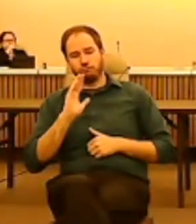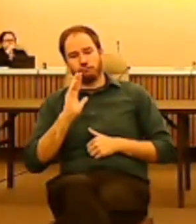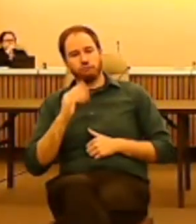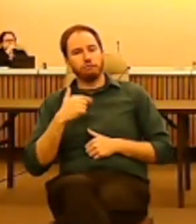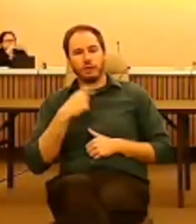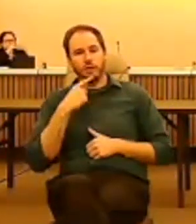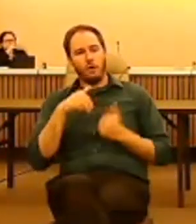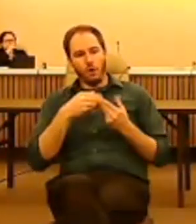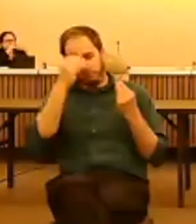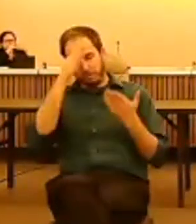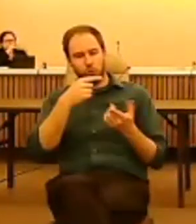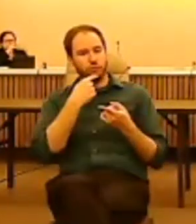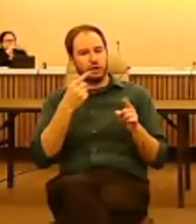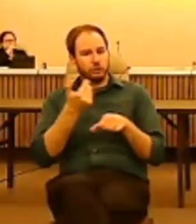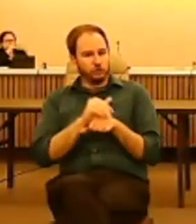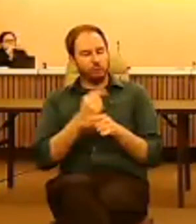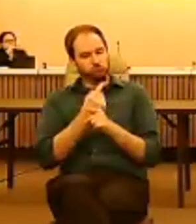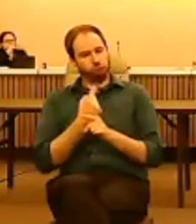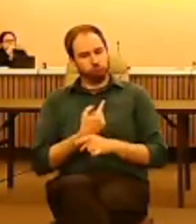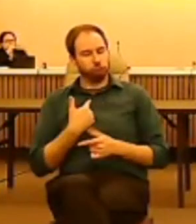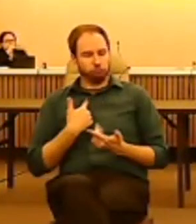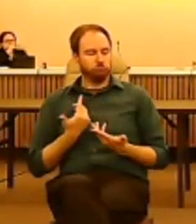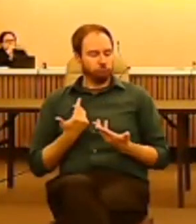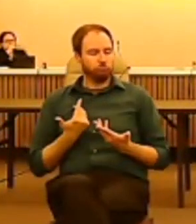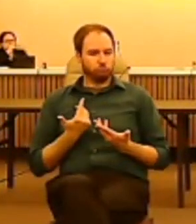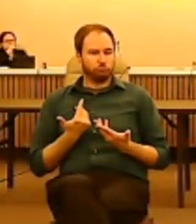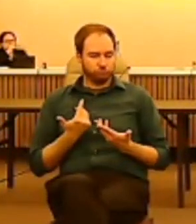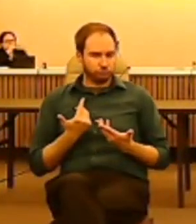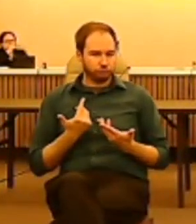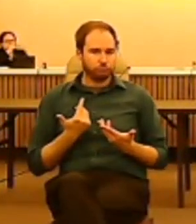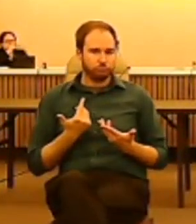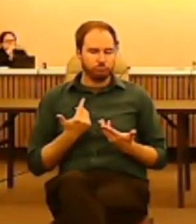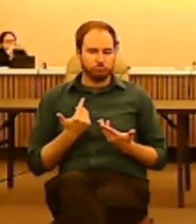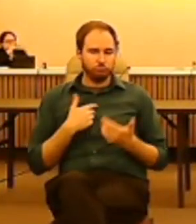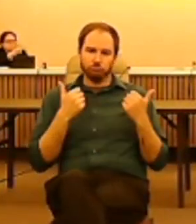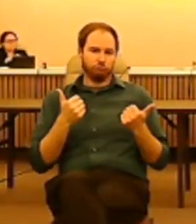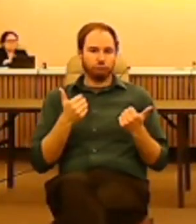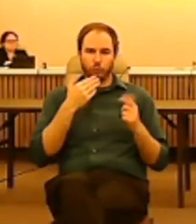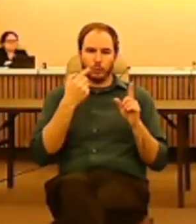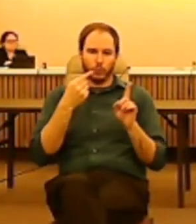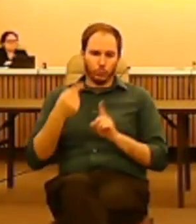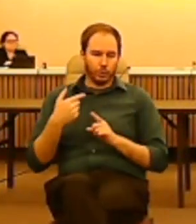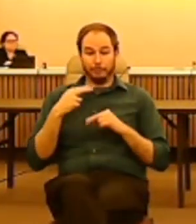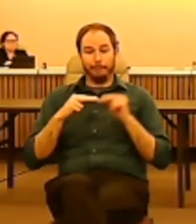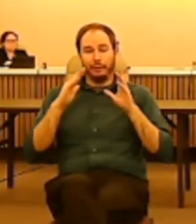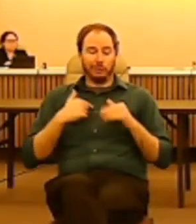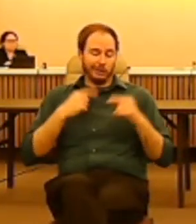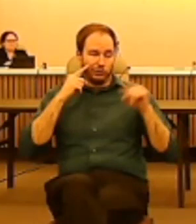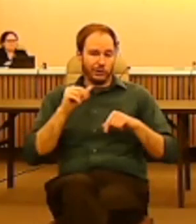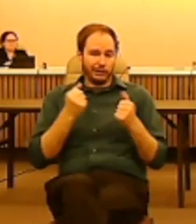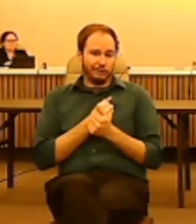other information was, I think accurate and, really fantastic points. As a builder, I agree with all of